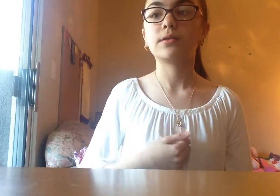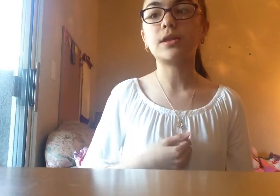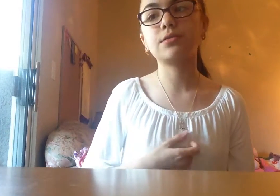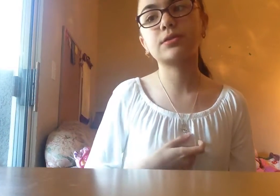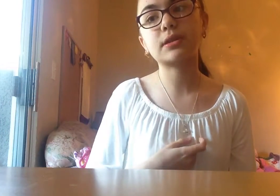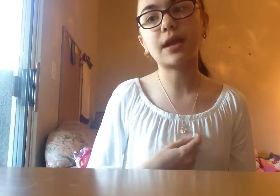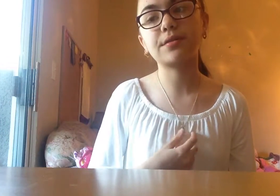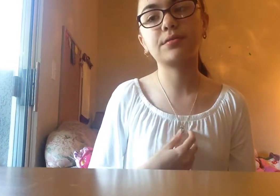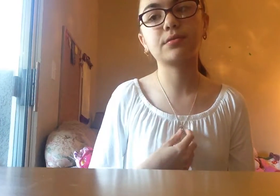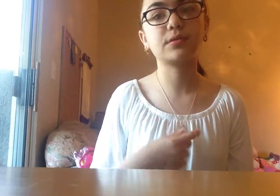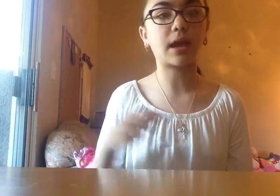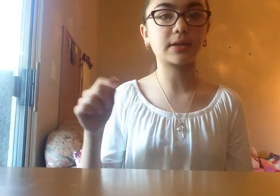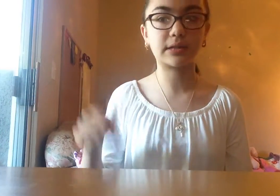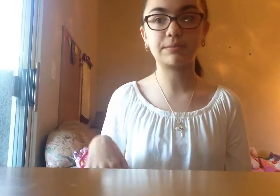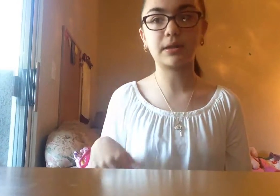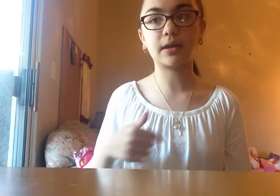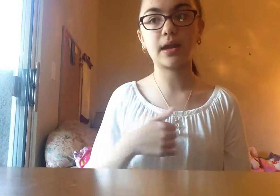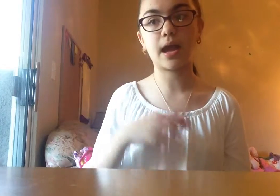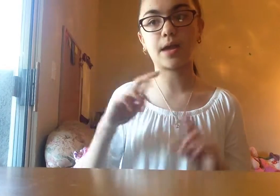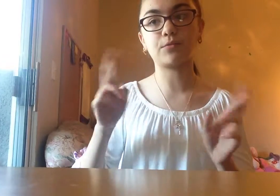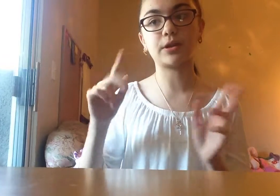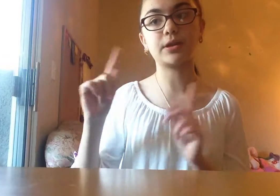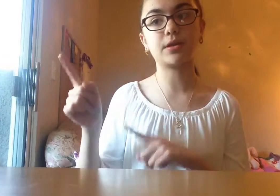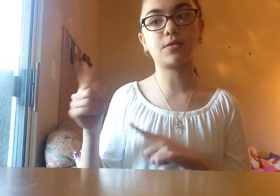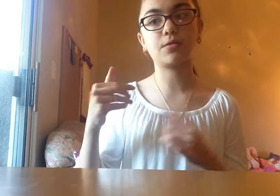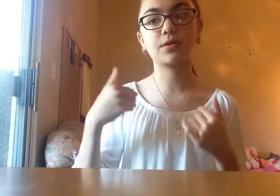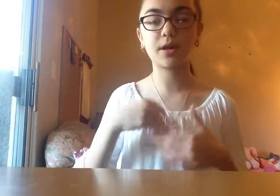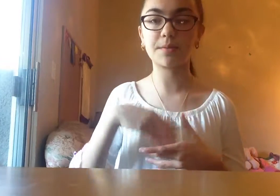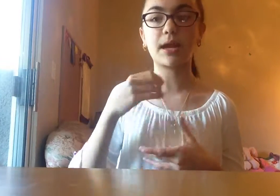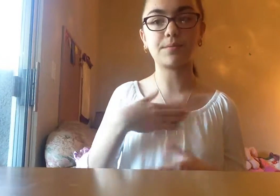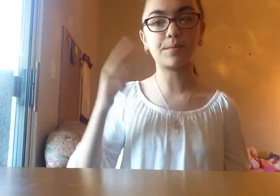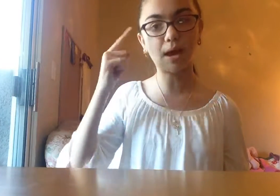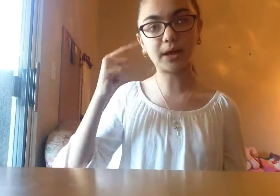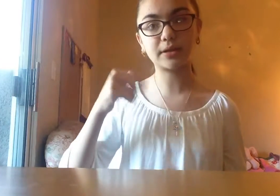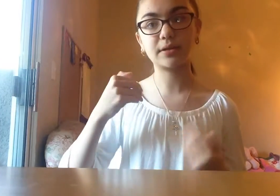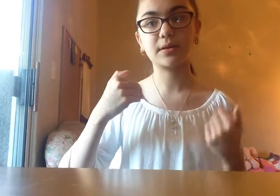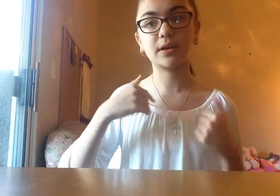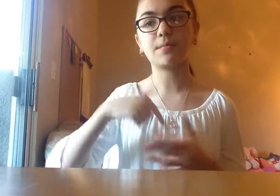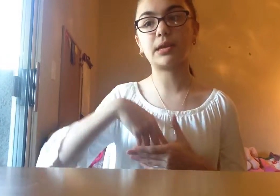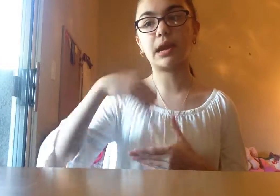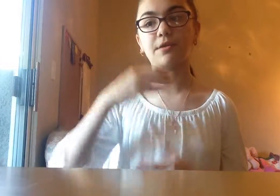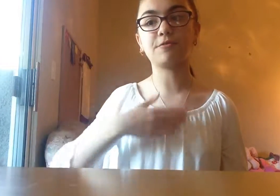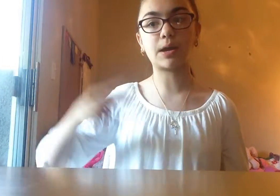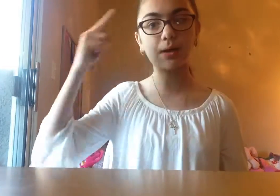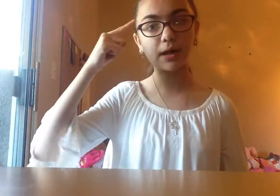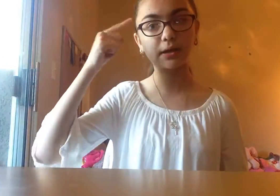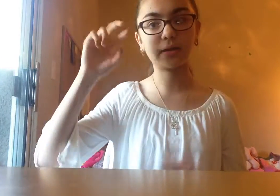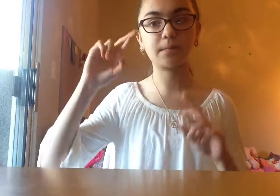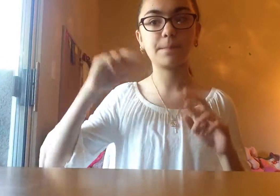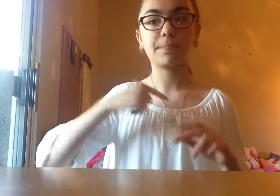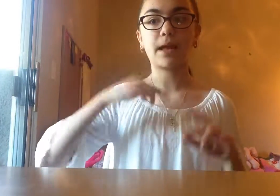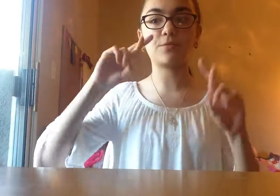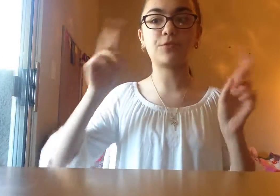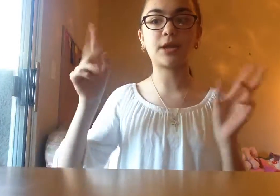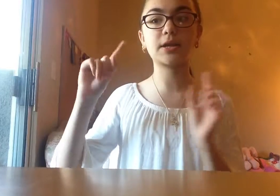Then you sign that same thing. I'm ready to go. Get me out of my mind. Get me out of my mind. I'm ready to